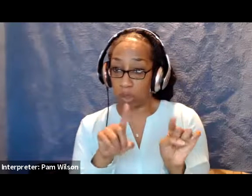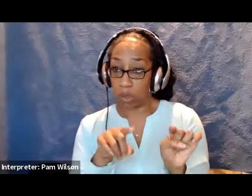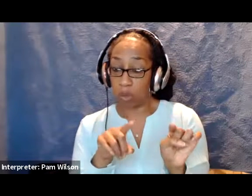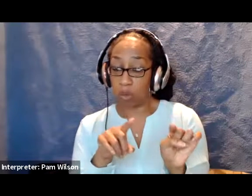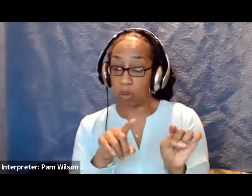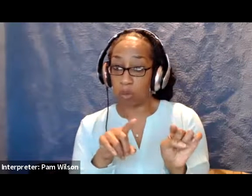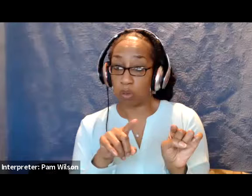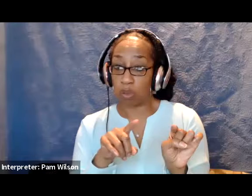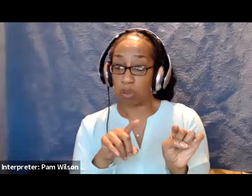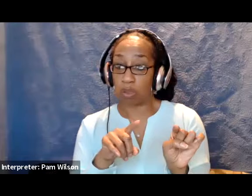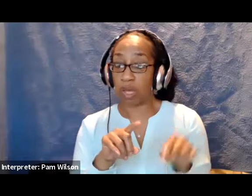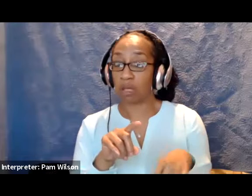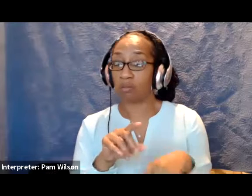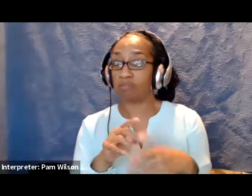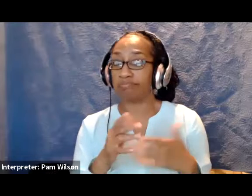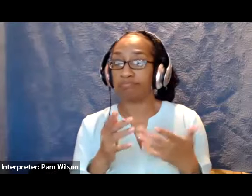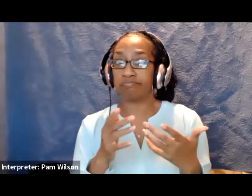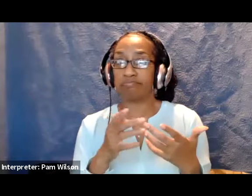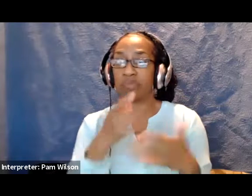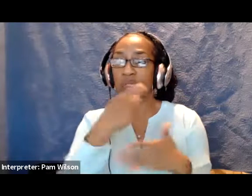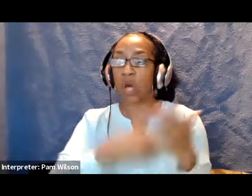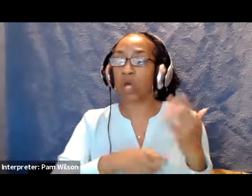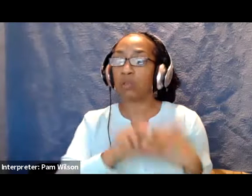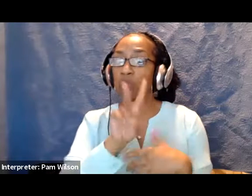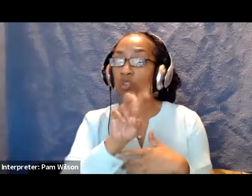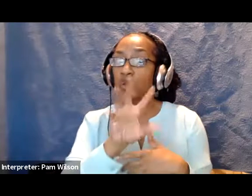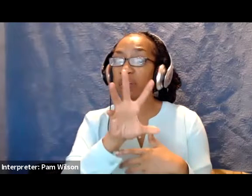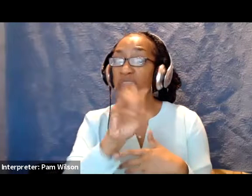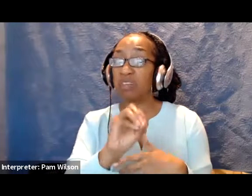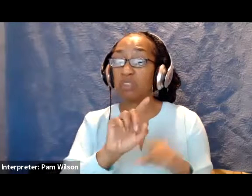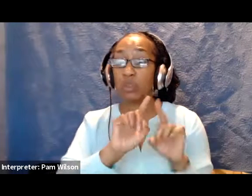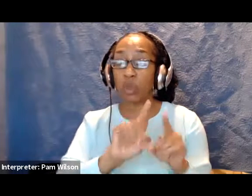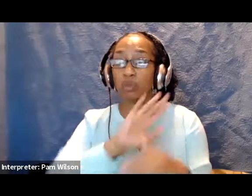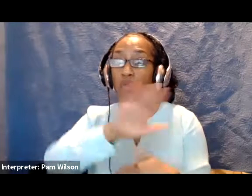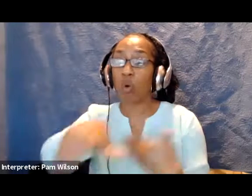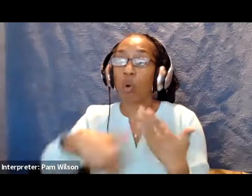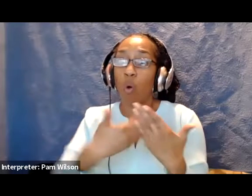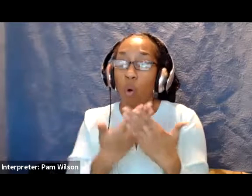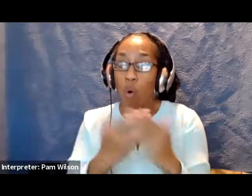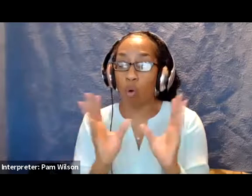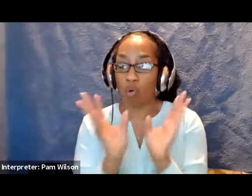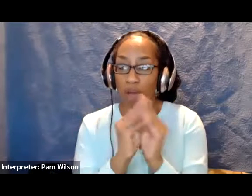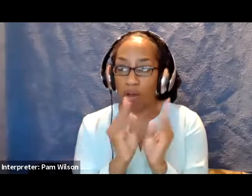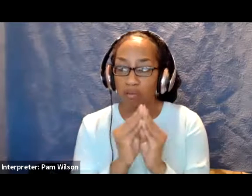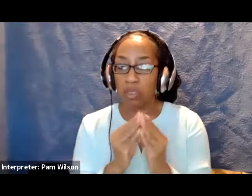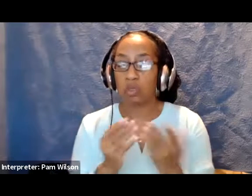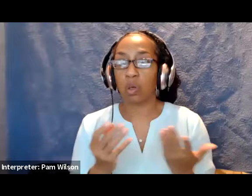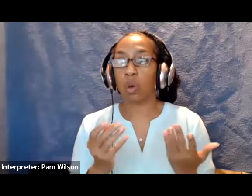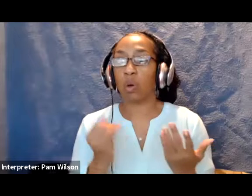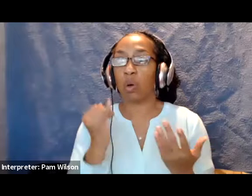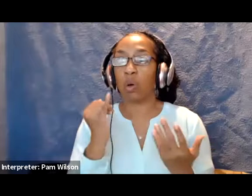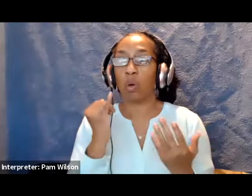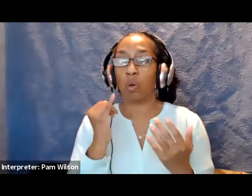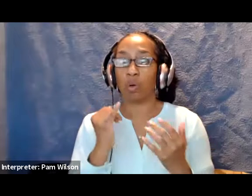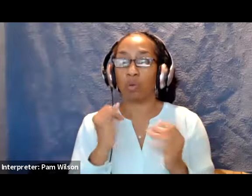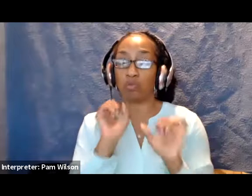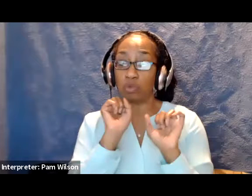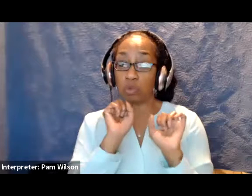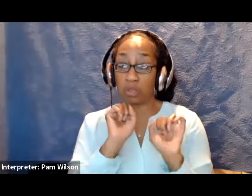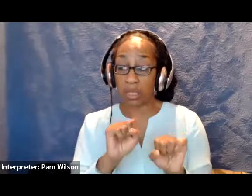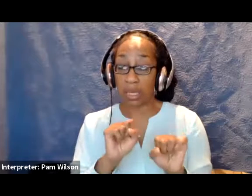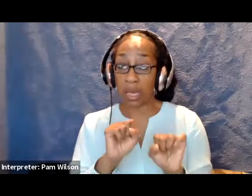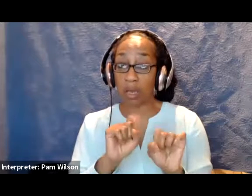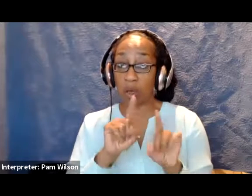for $250, you can attend the entire conference, or you can attend 1 or 2 events for